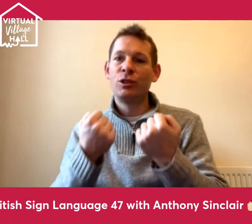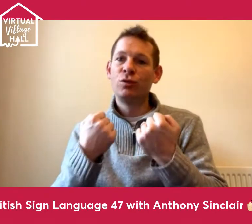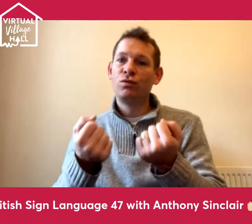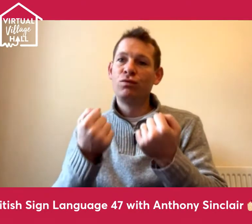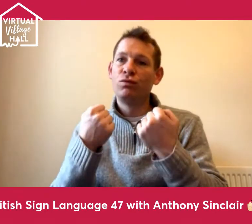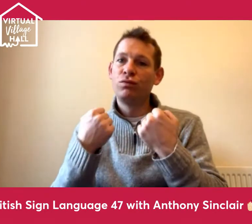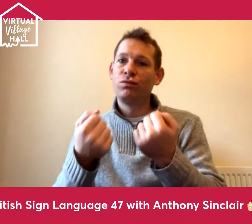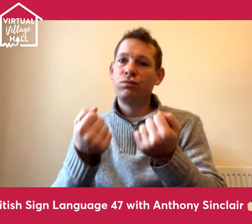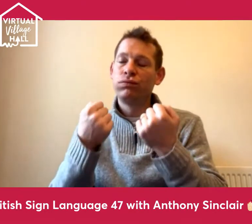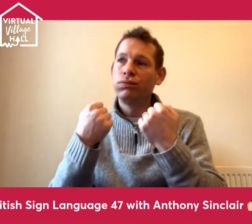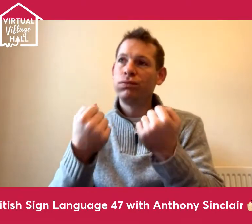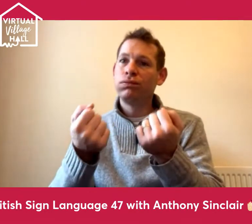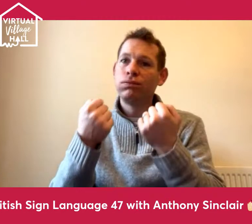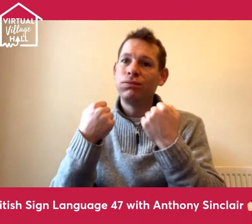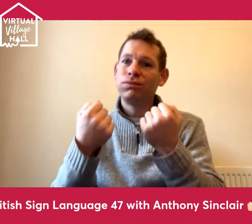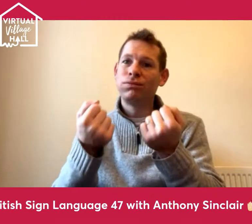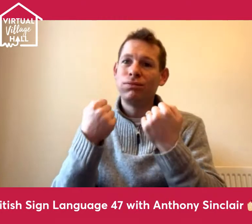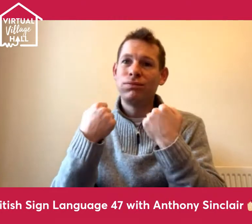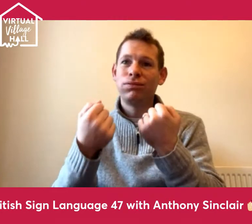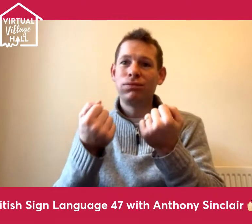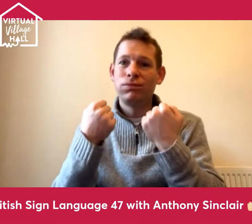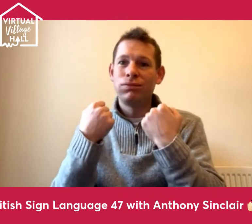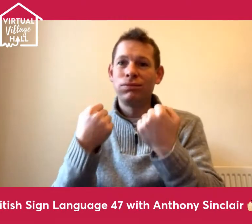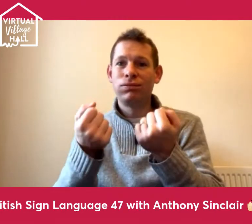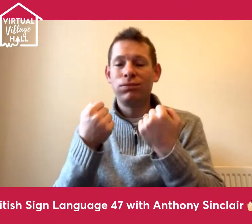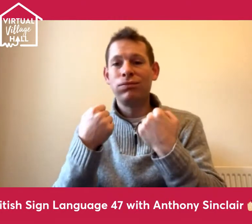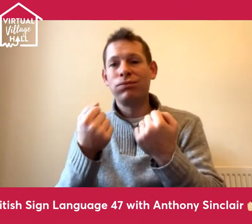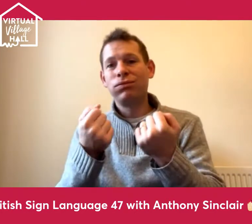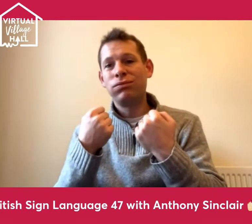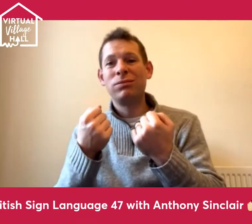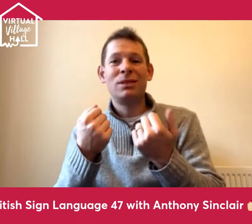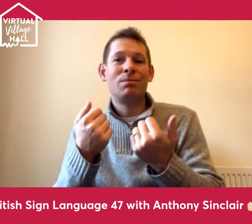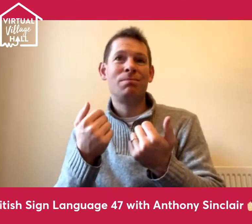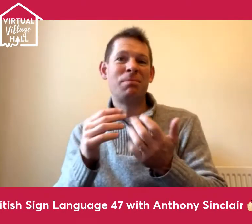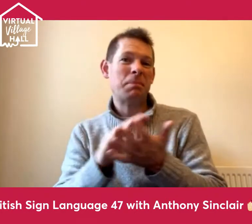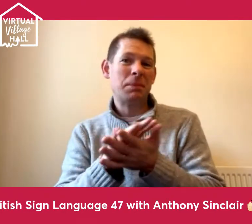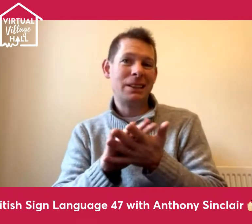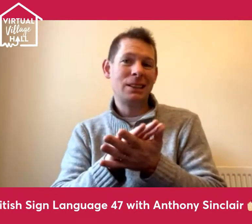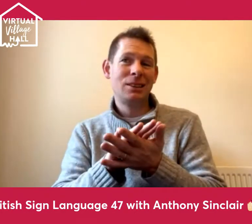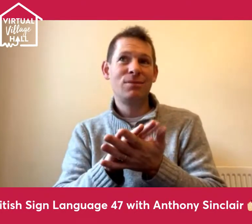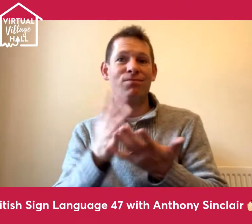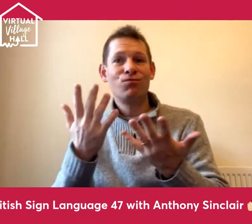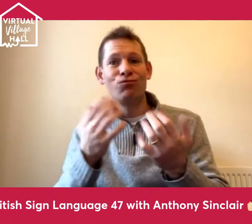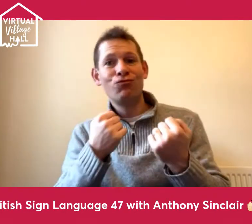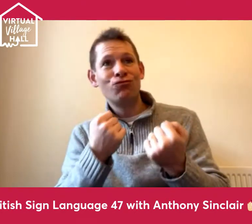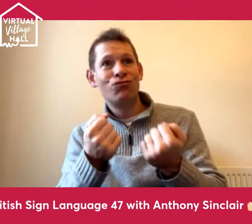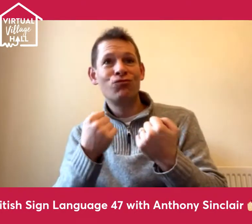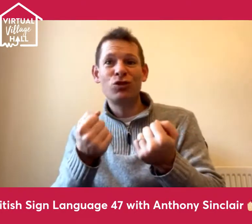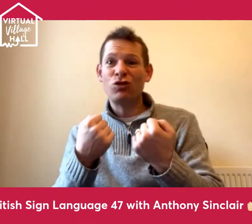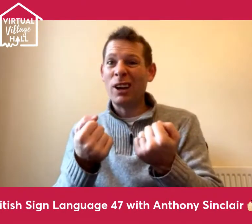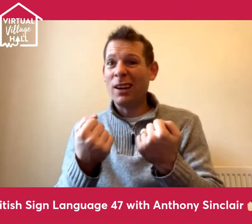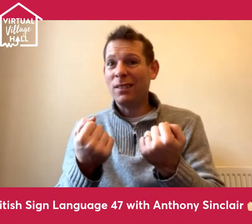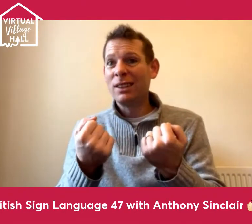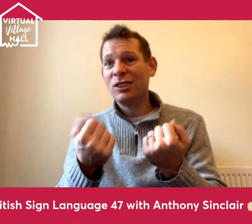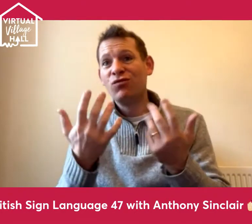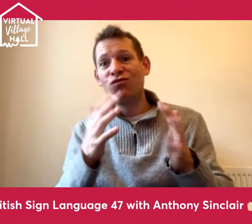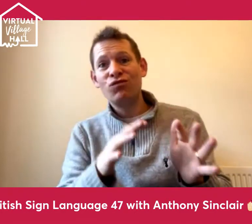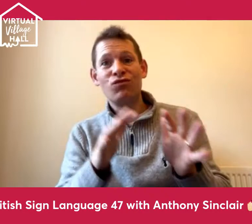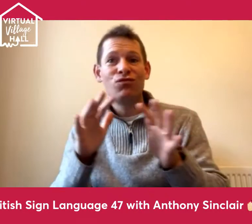drive. So I'm driving along quite happily. Means I'm just sort of, yeah, I'm no